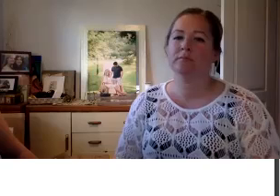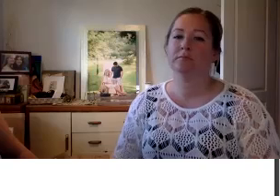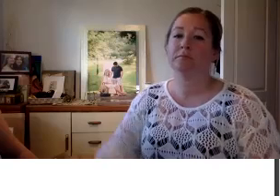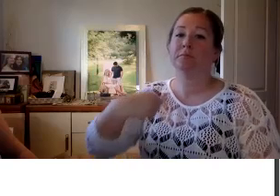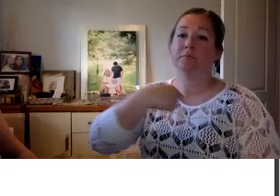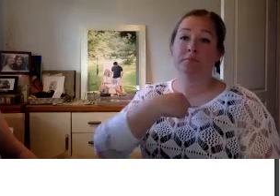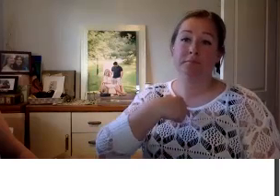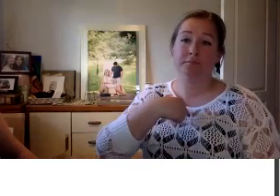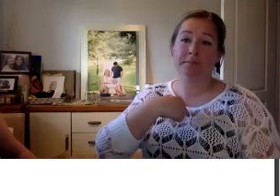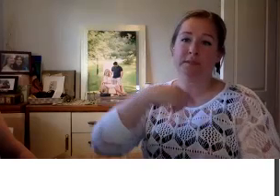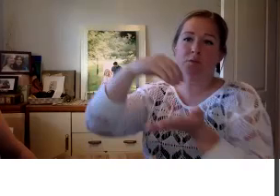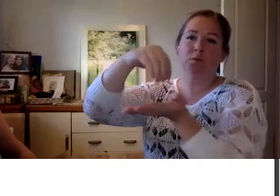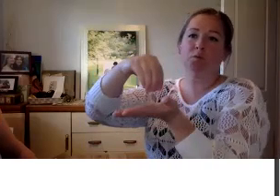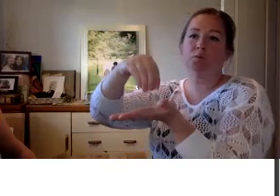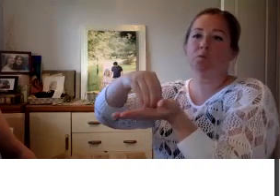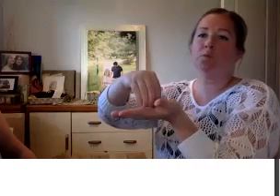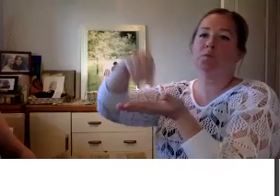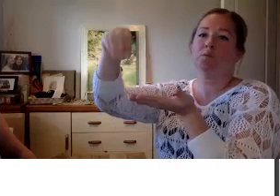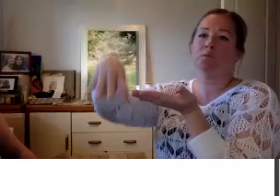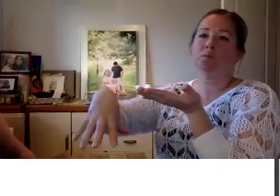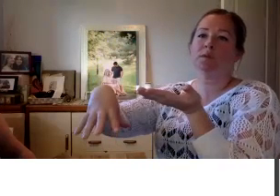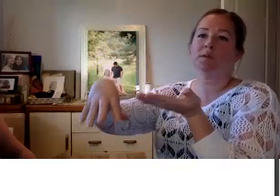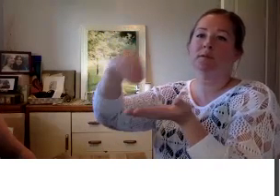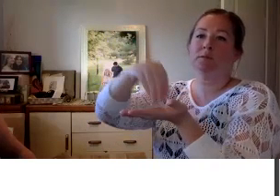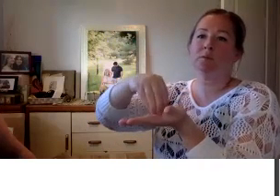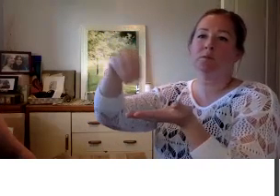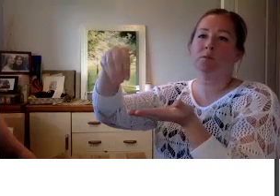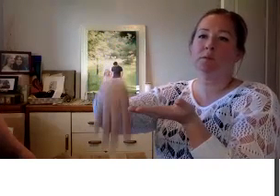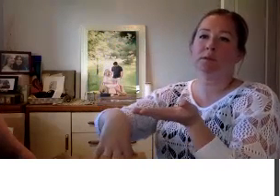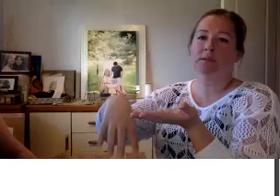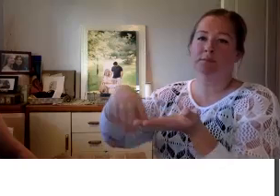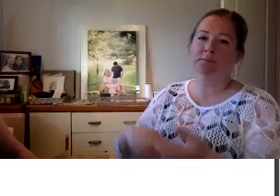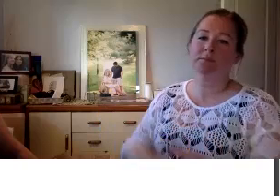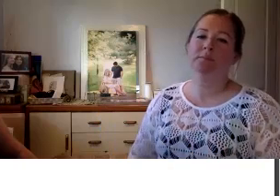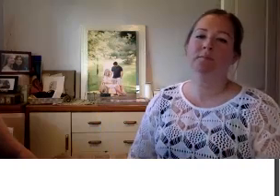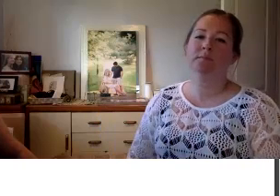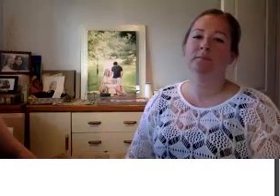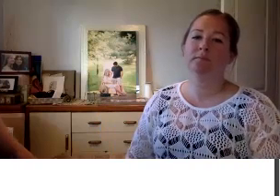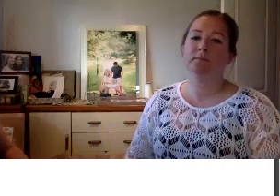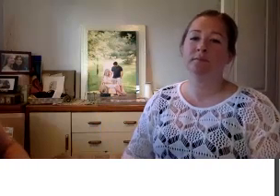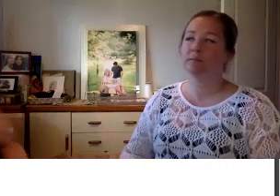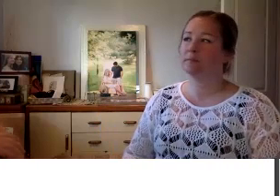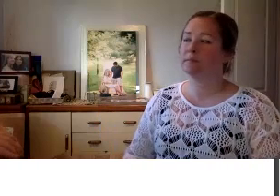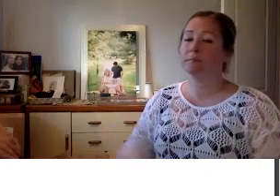with you. I can sign. I'm a student. I'm a student.